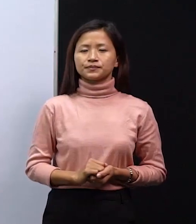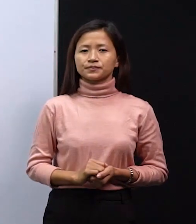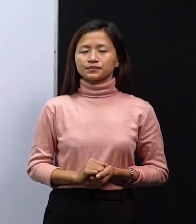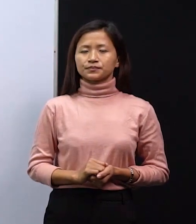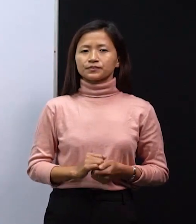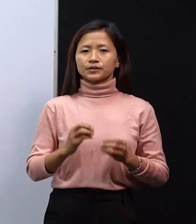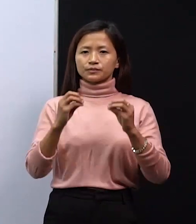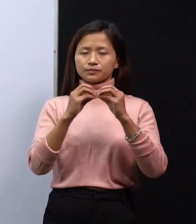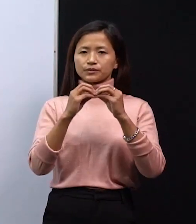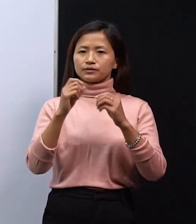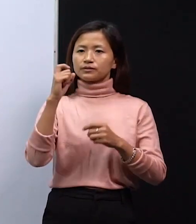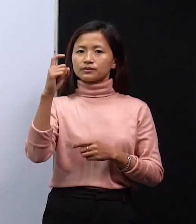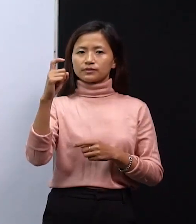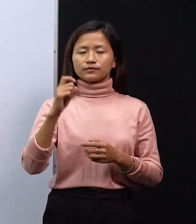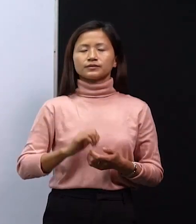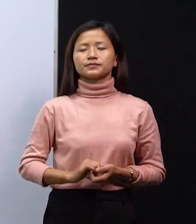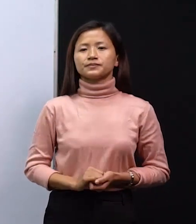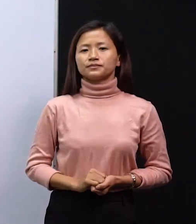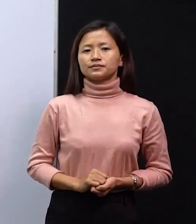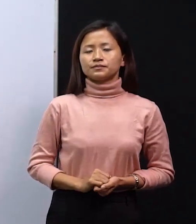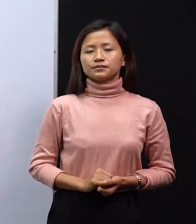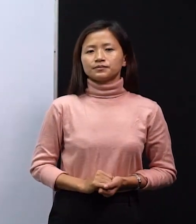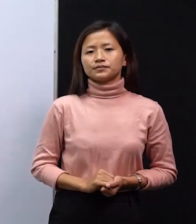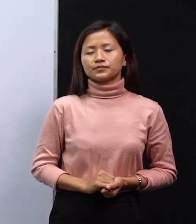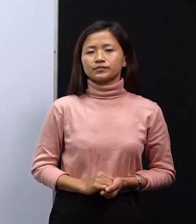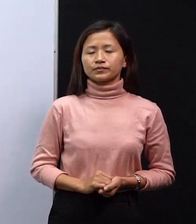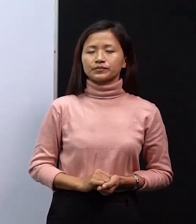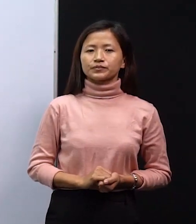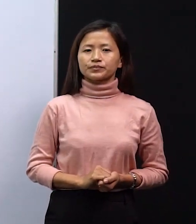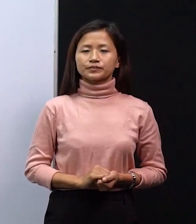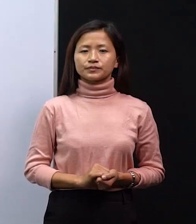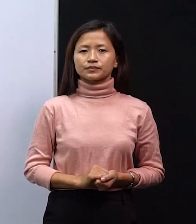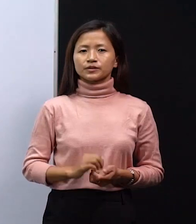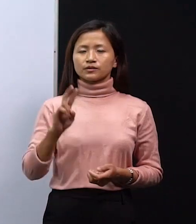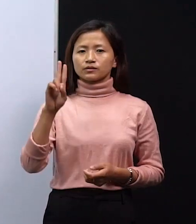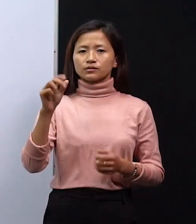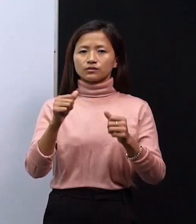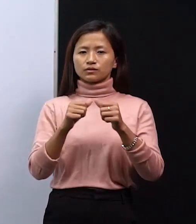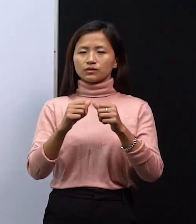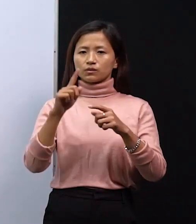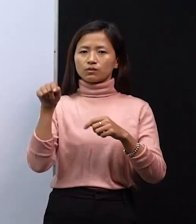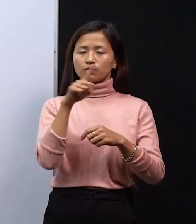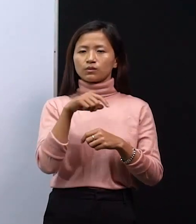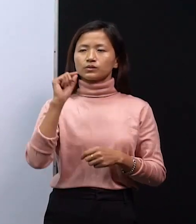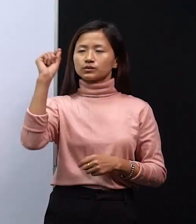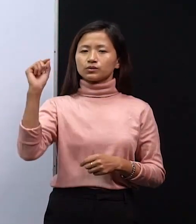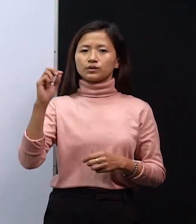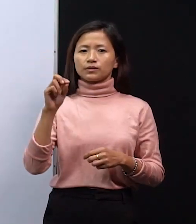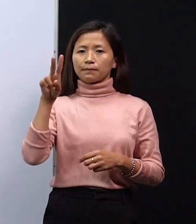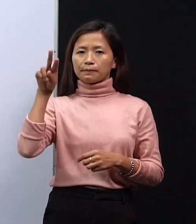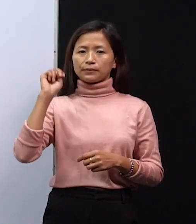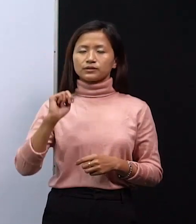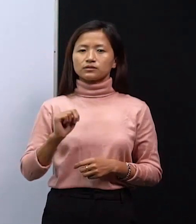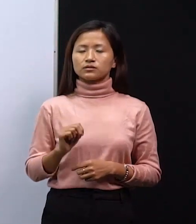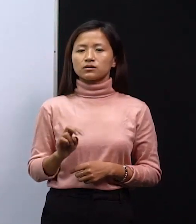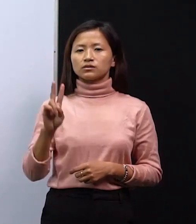in place of b, 7. Right? So here, 2a the whole square means